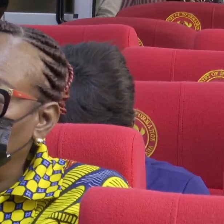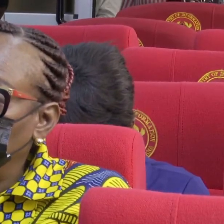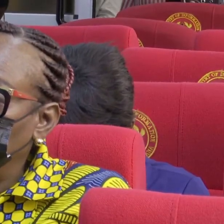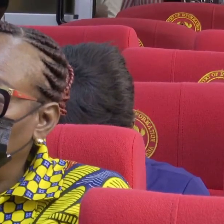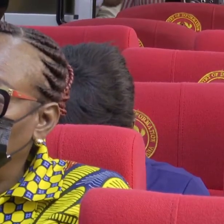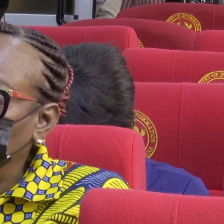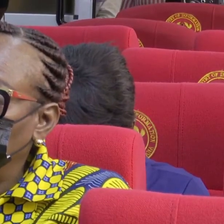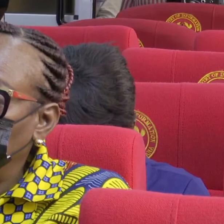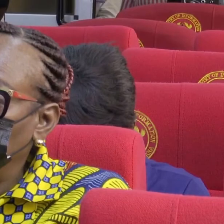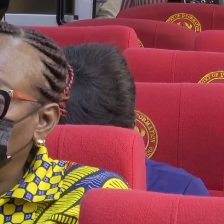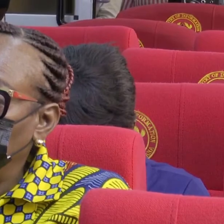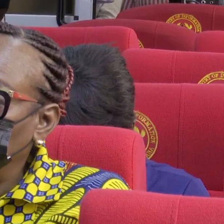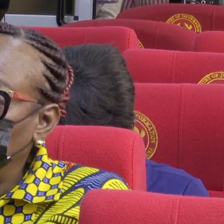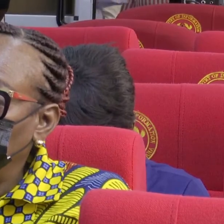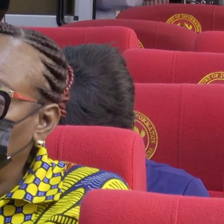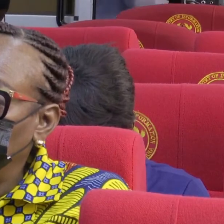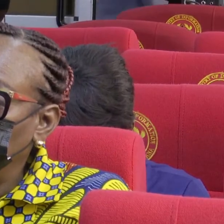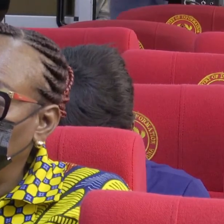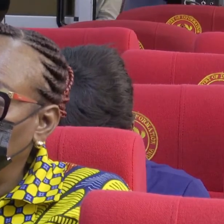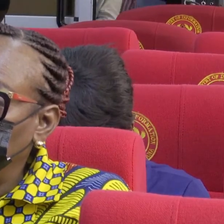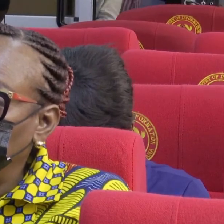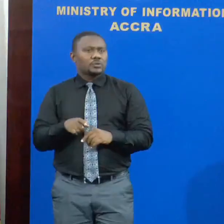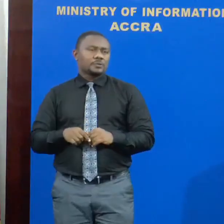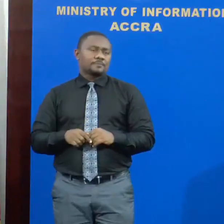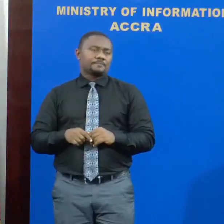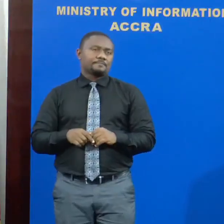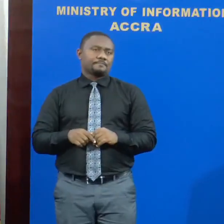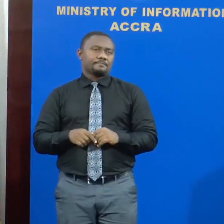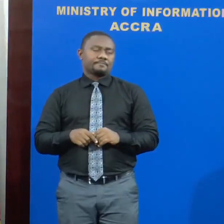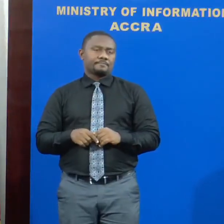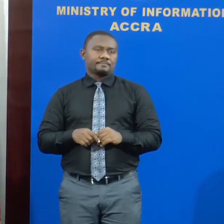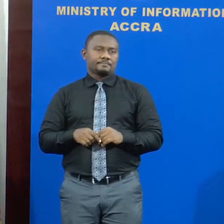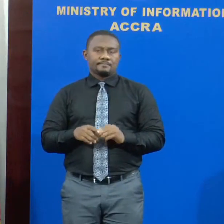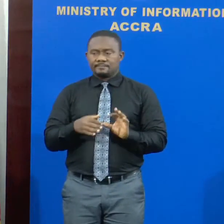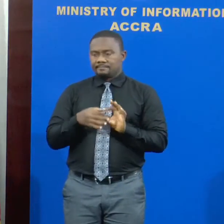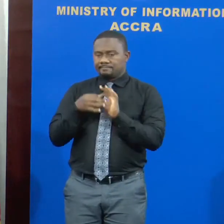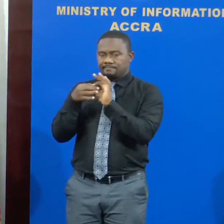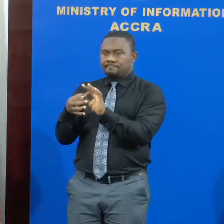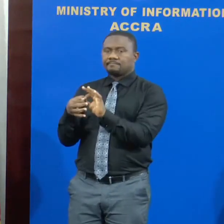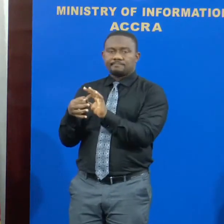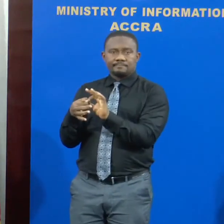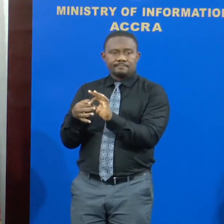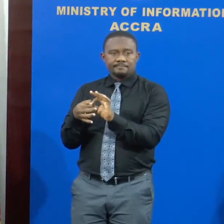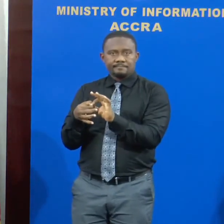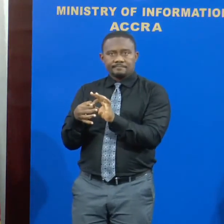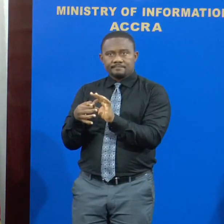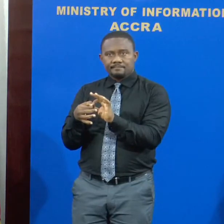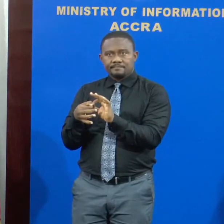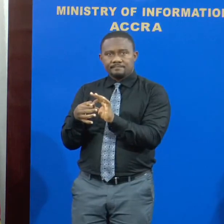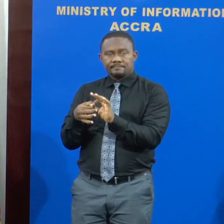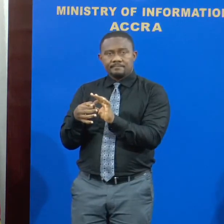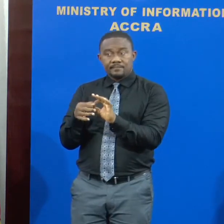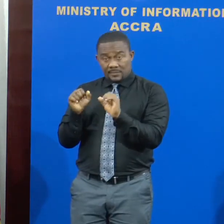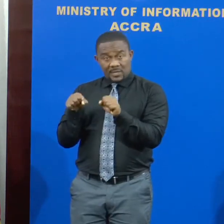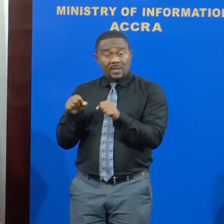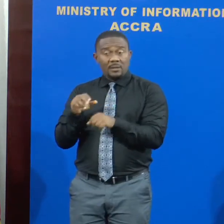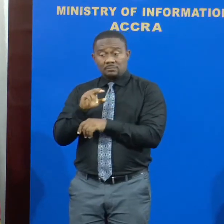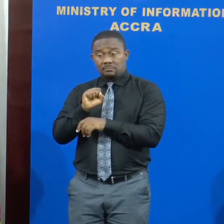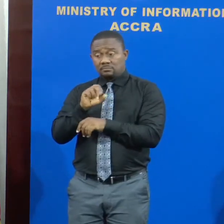I think everybody in the nation should jump at that opportunity to be able to